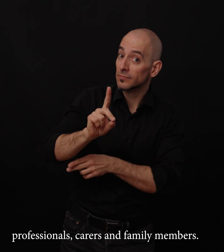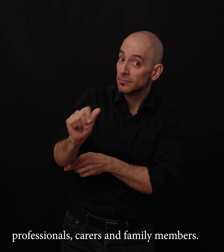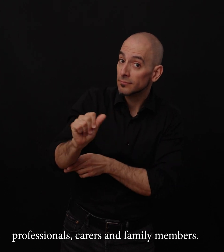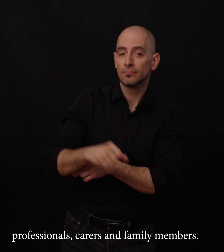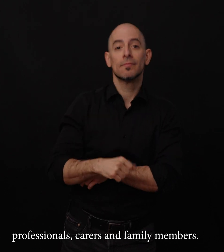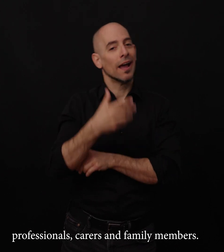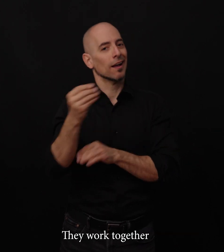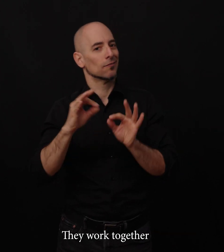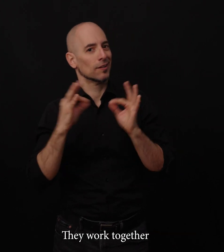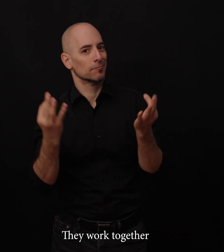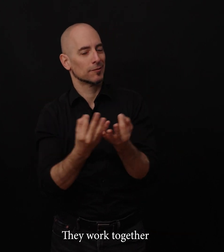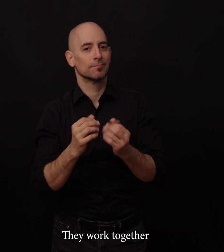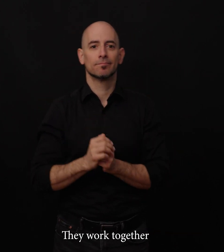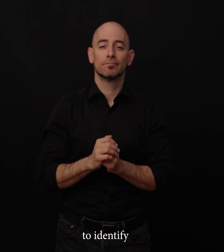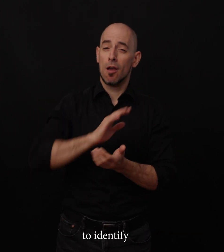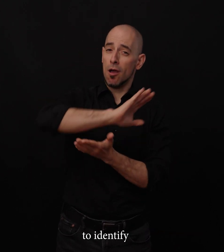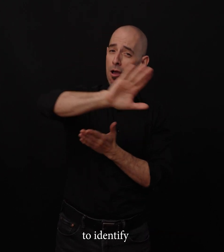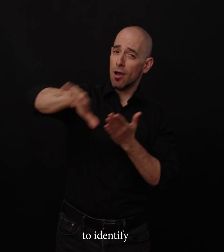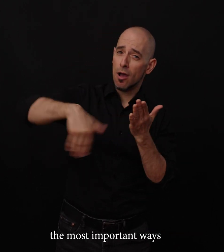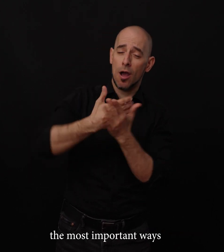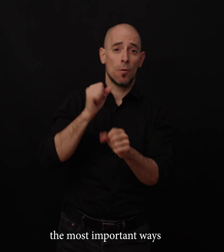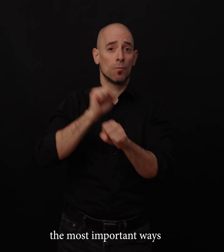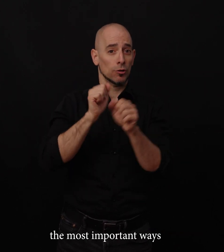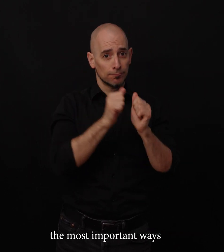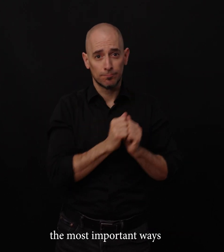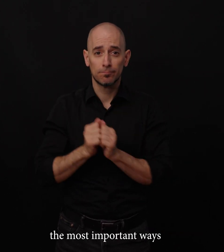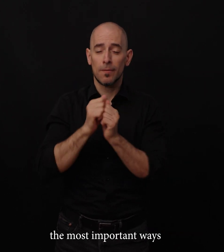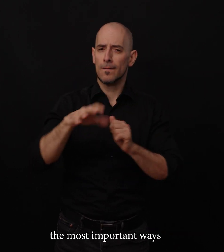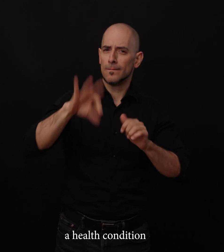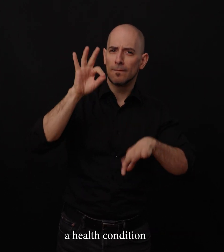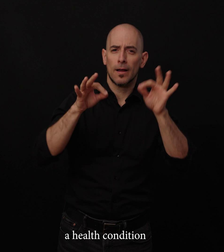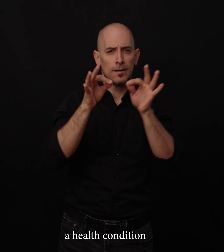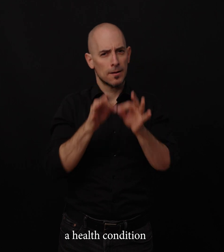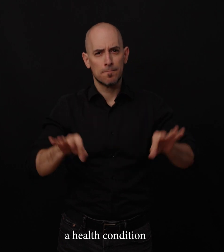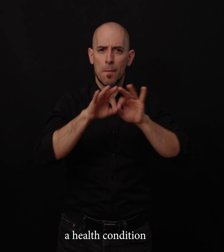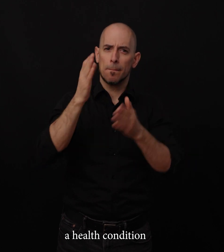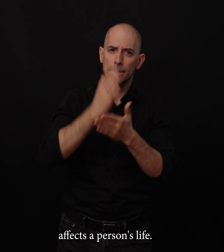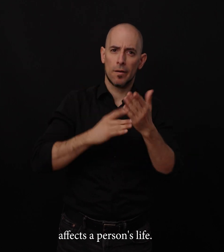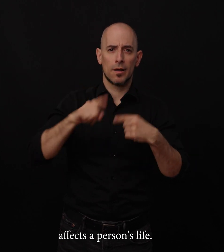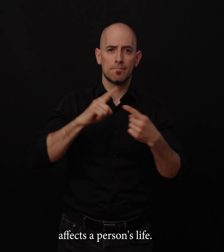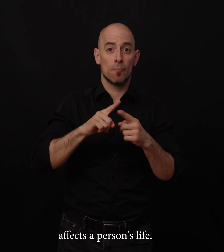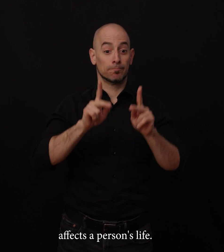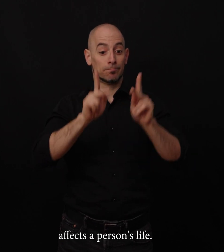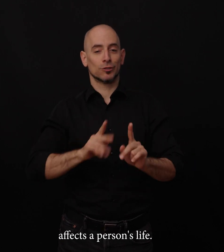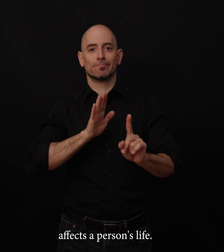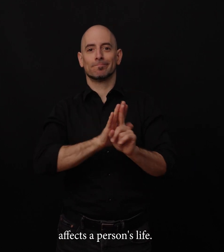members. They work together to identify the most important ways a health condition affects a person's life.